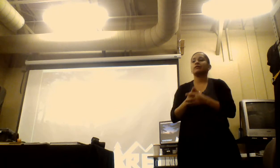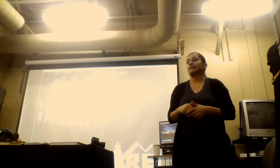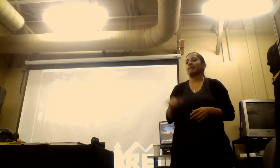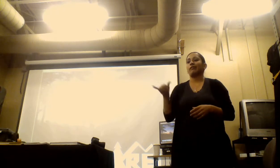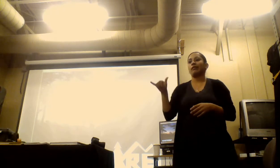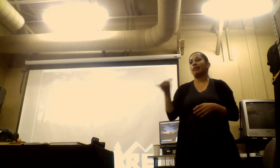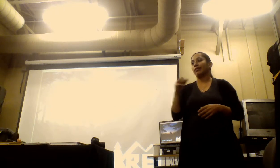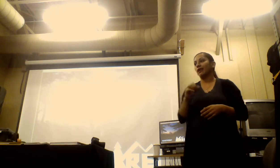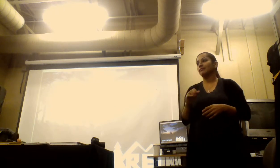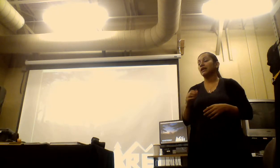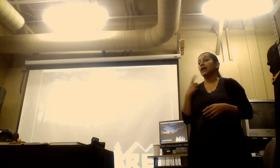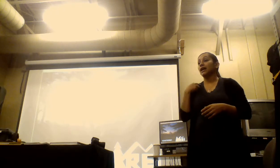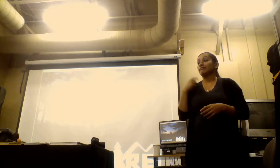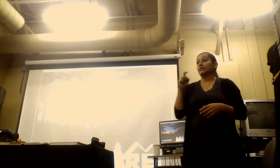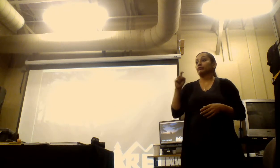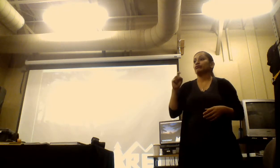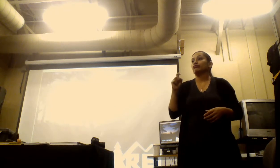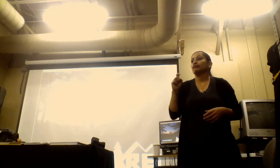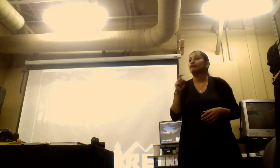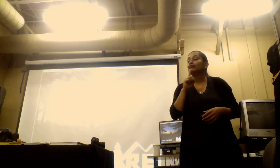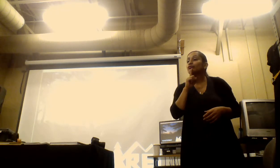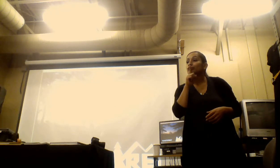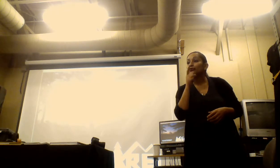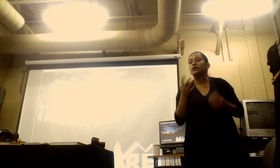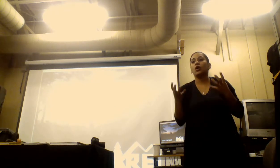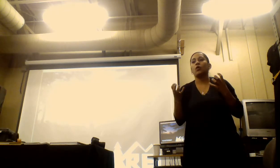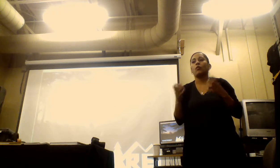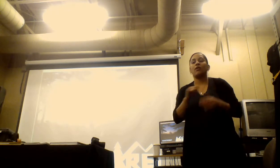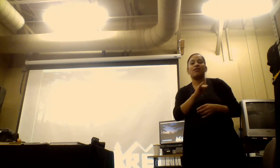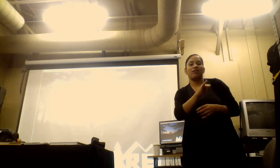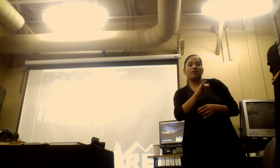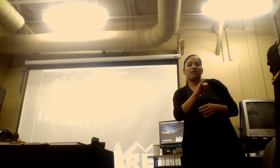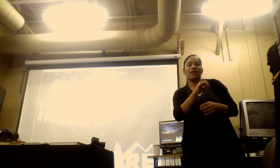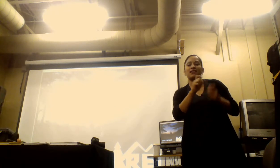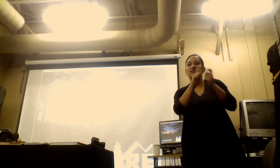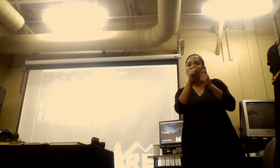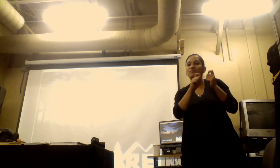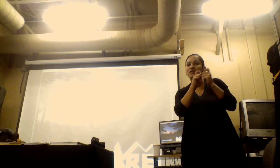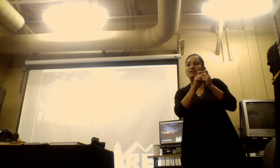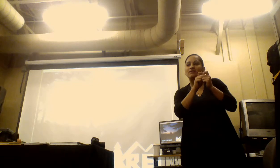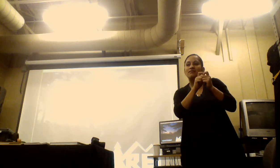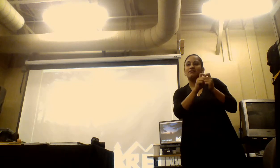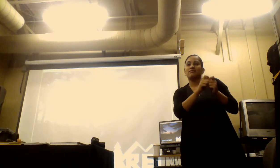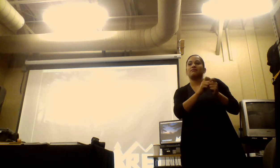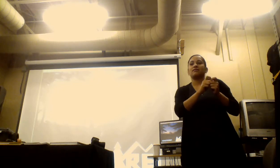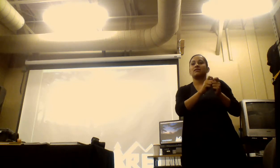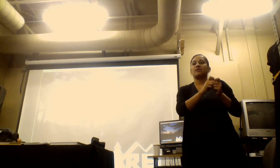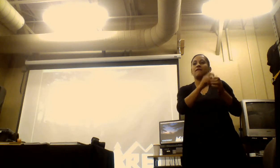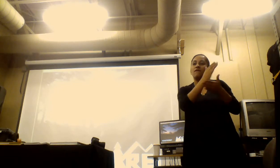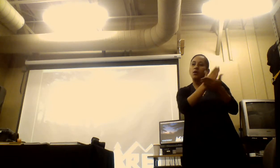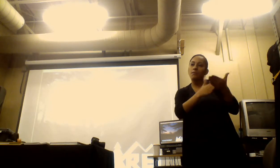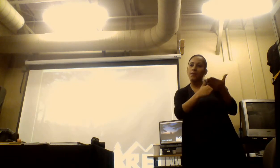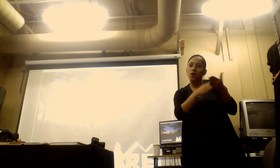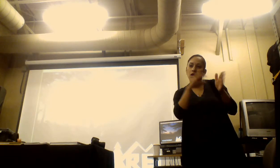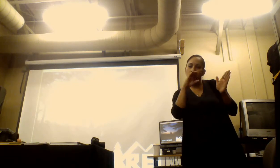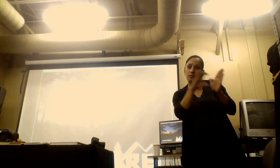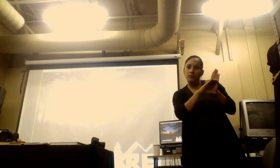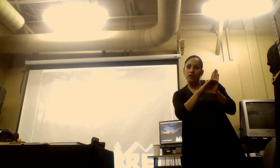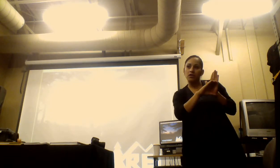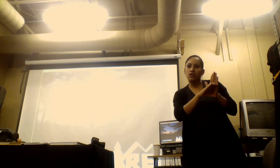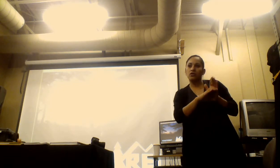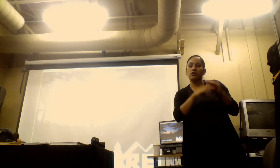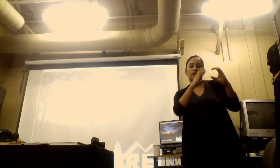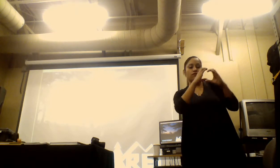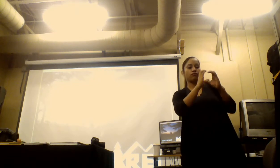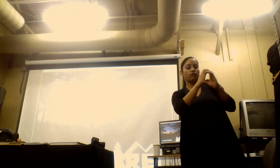I really just want that owl. So they chose that super wide open aperture so that the owl or falcon is in focus,